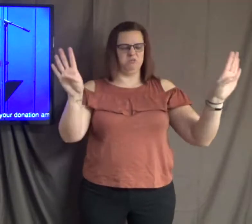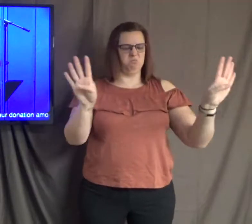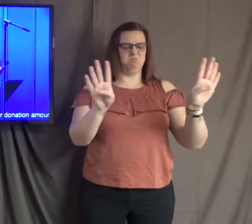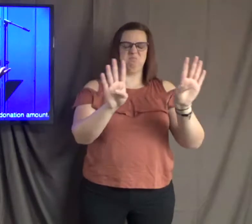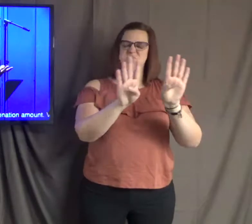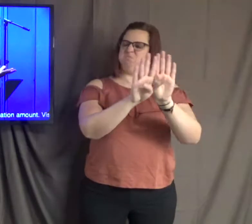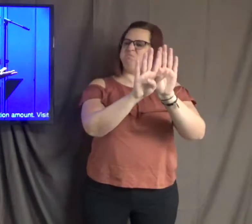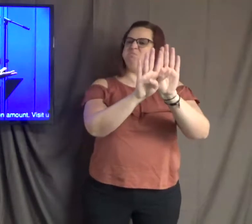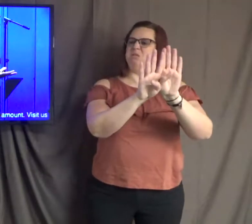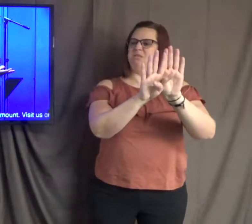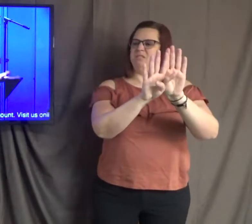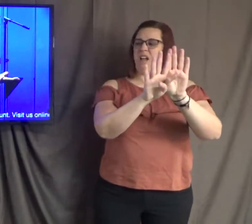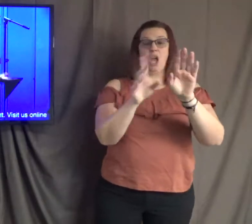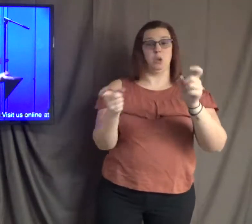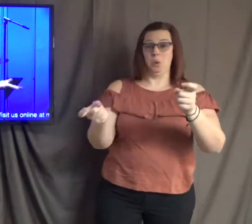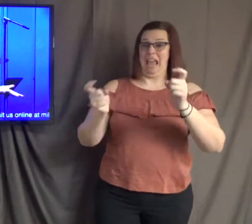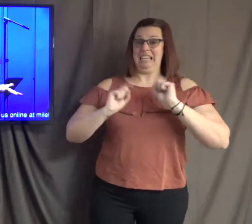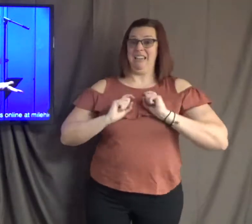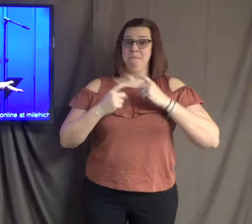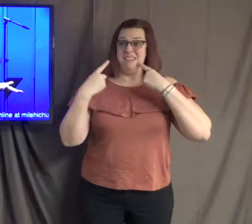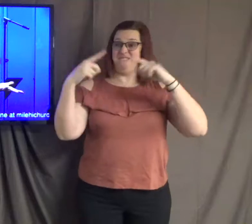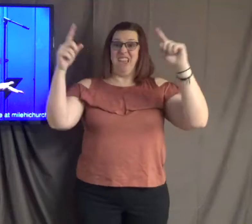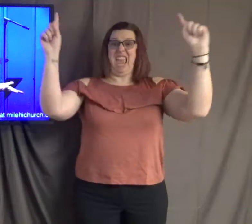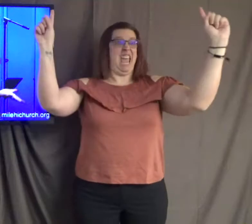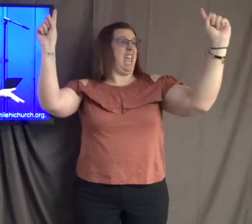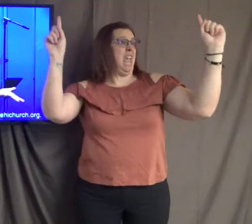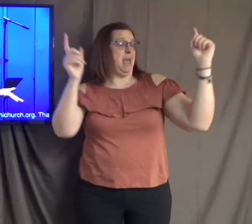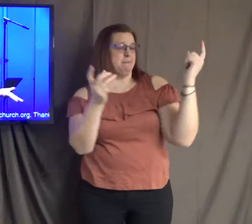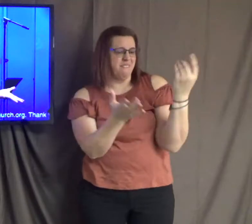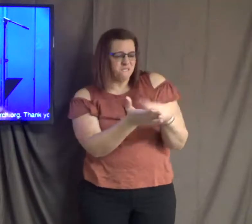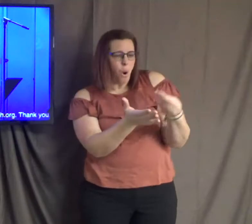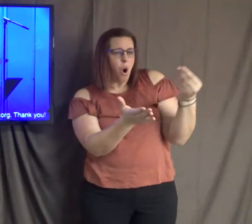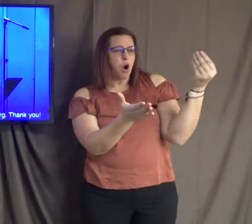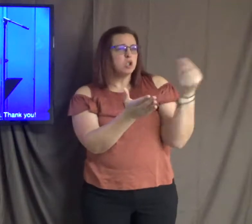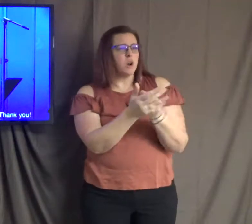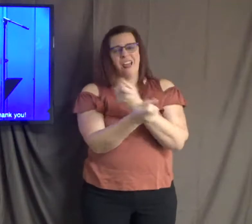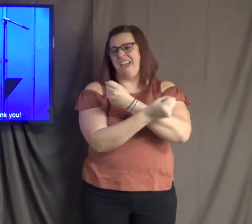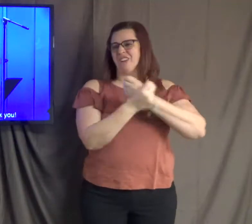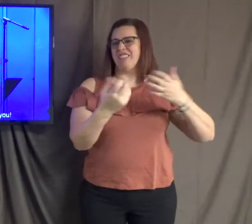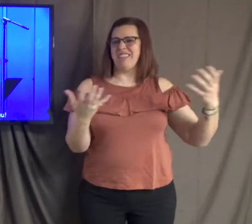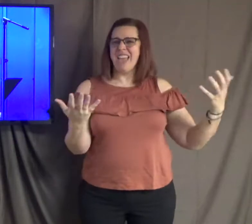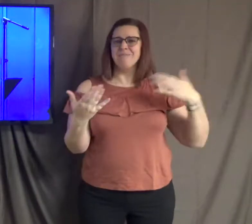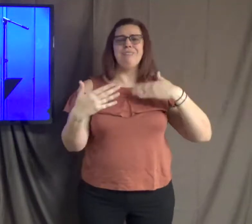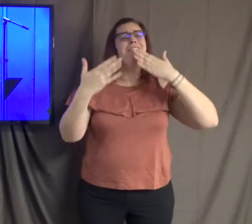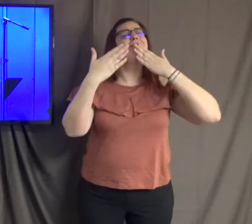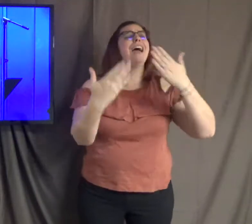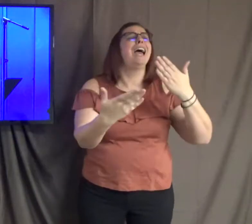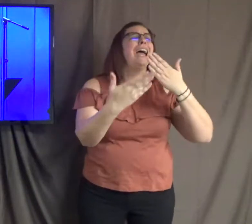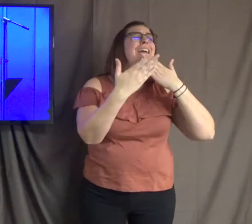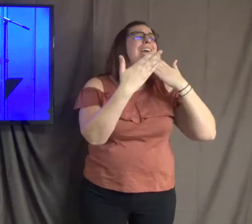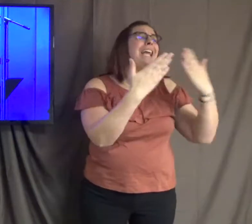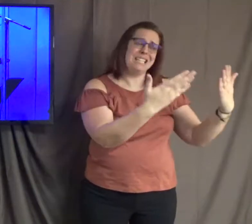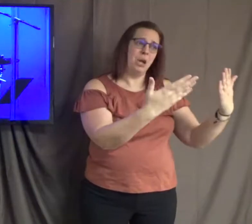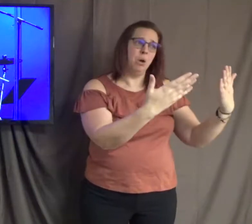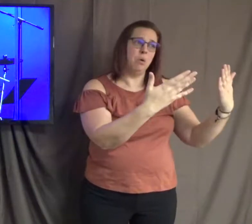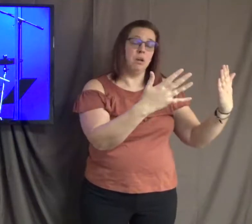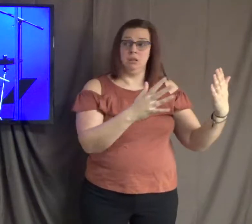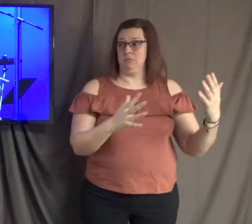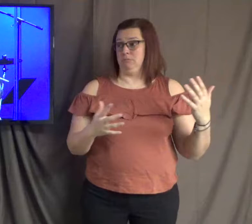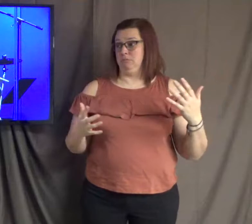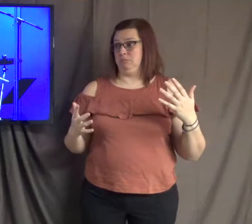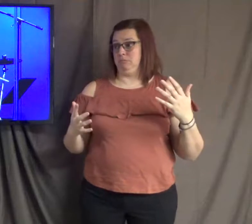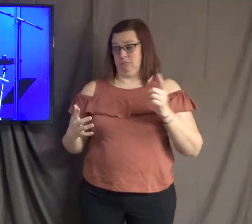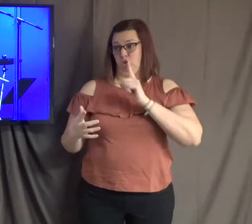give me fame and fortune and everything that goes with it, and I thank you all. But it's been no bed